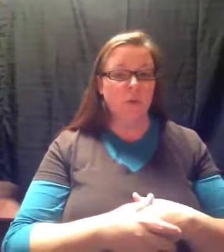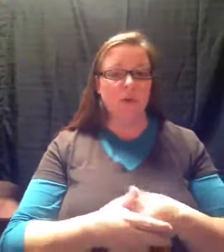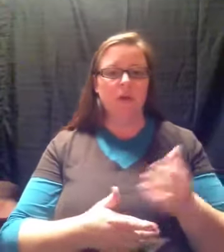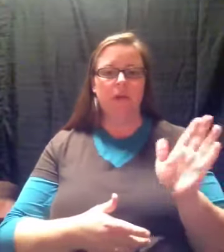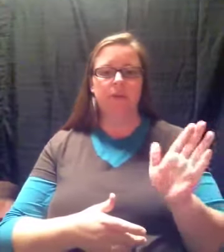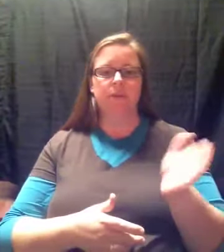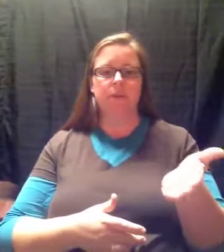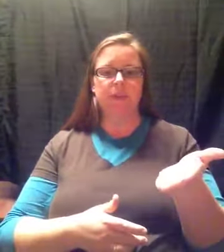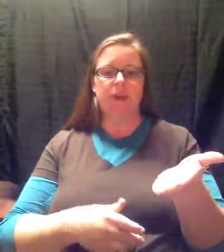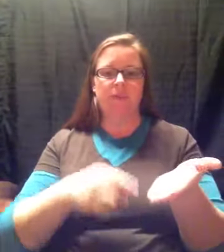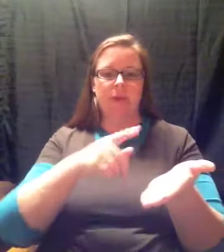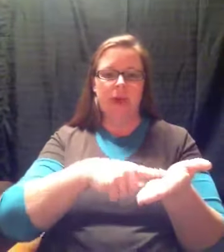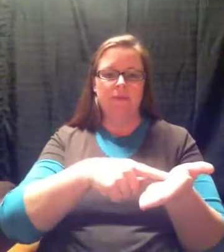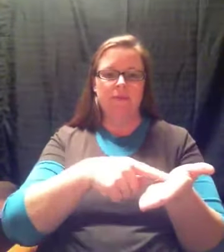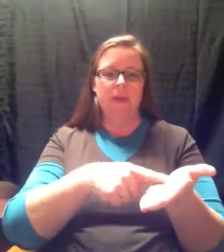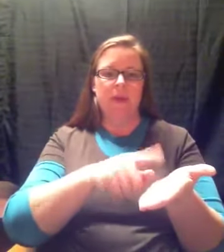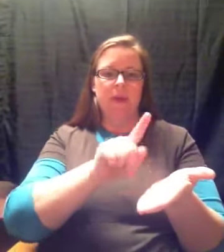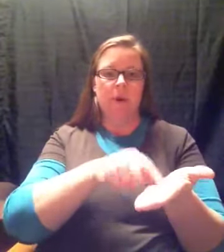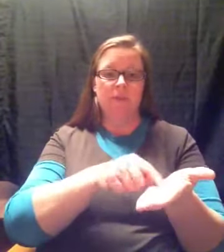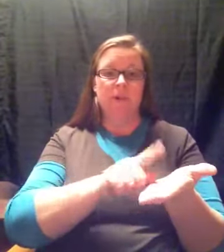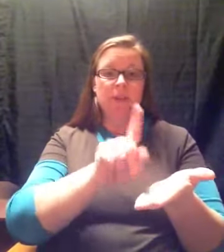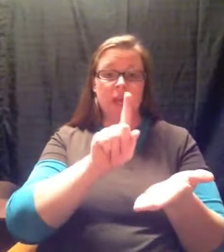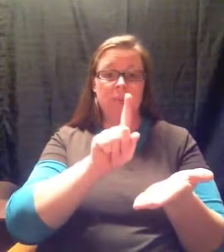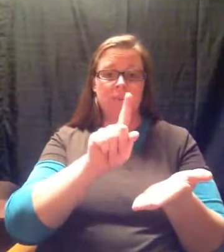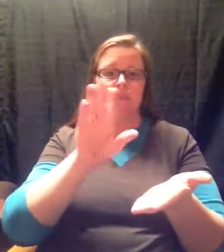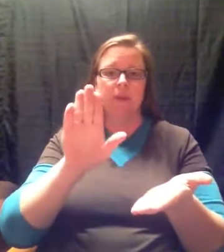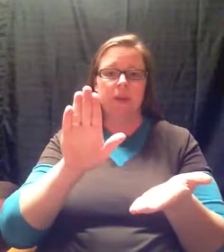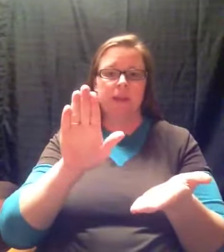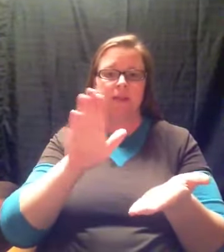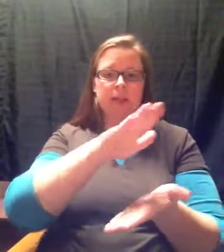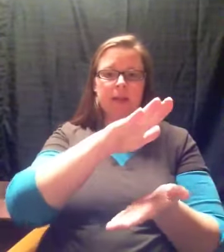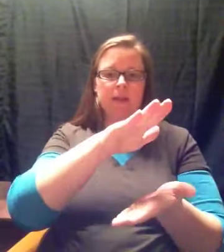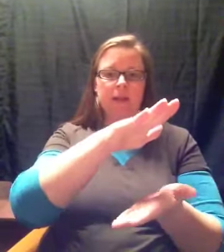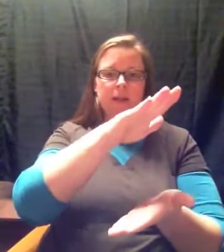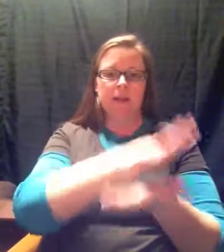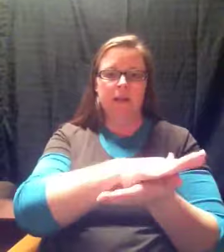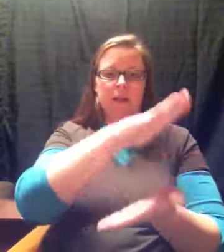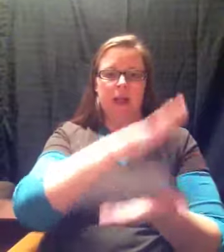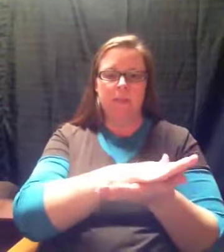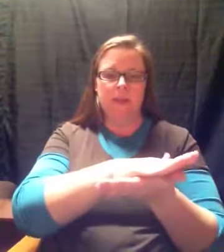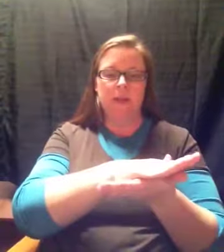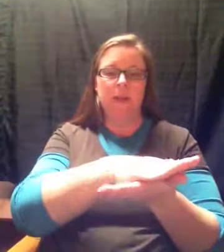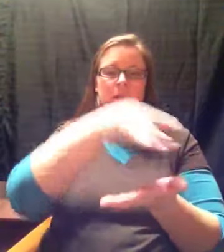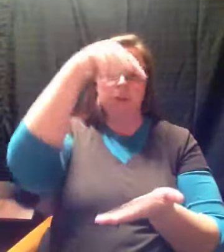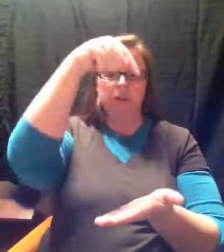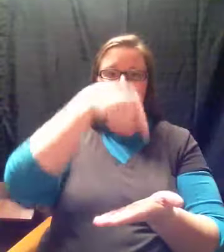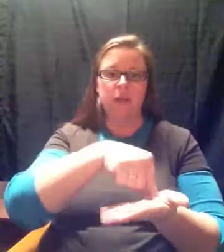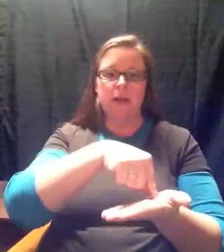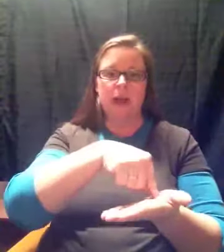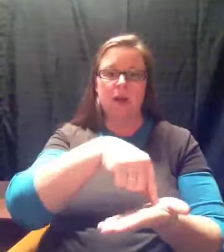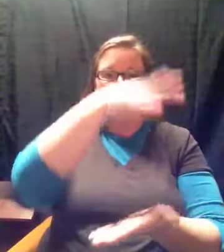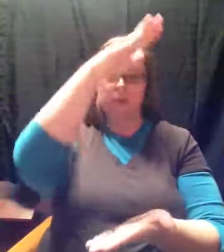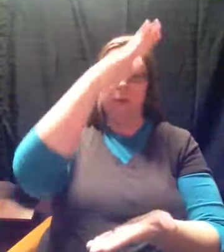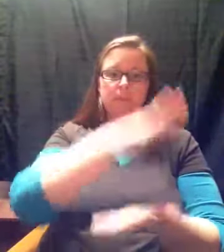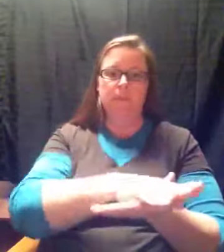School, you put your hand, palm facing up, take this hand, clap it. You go straight down onto it.